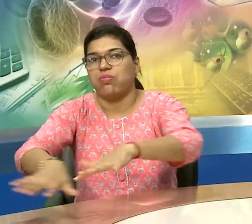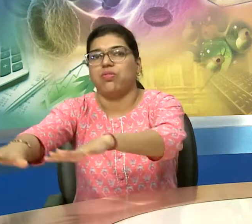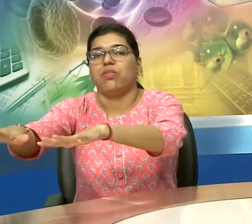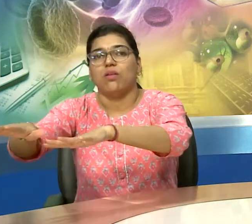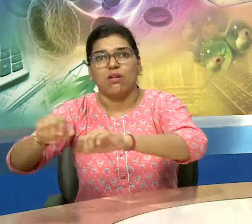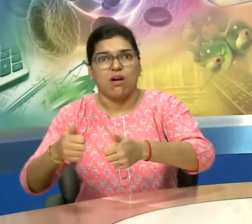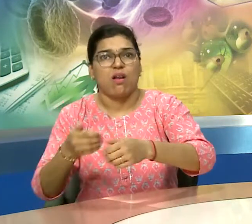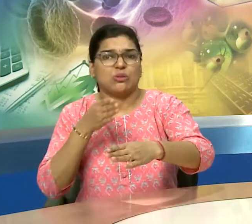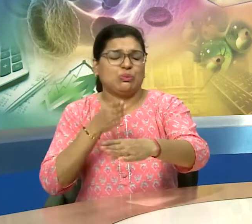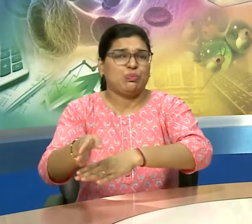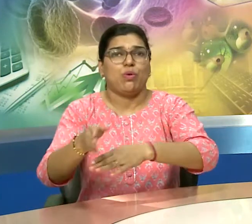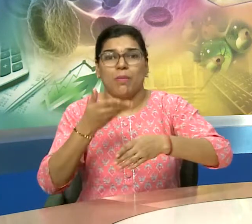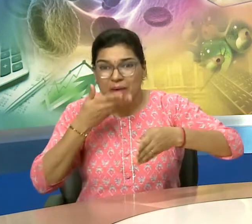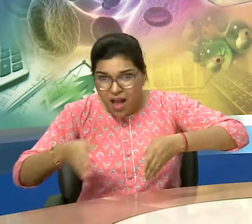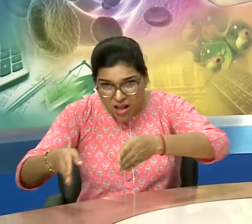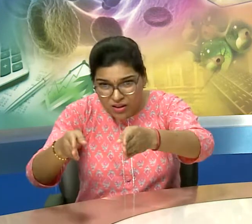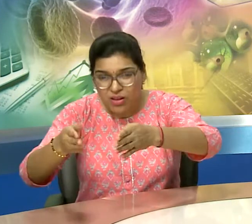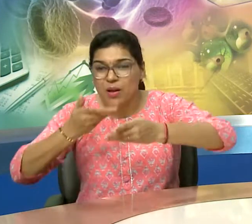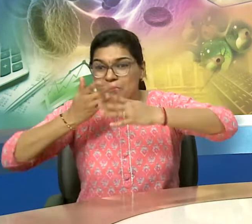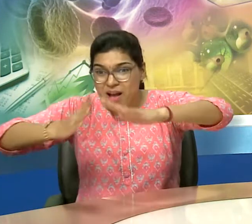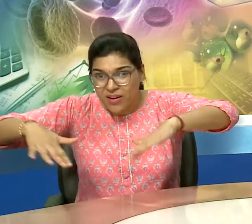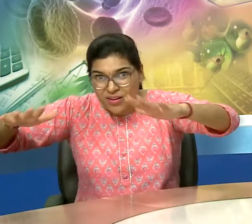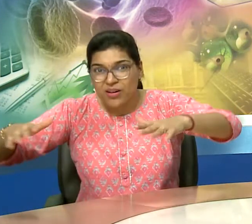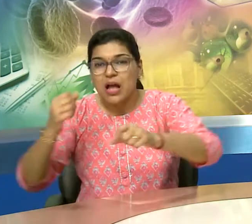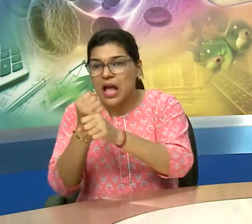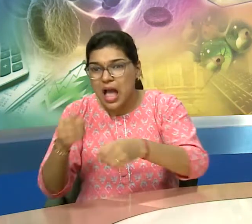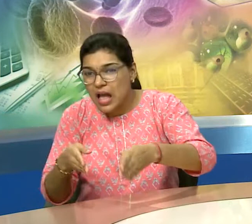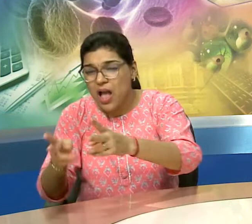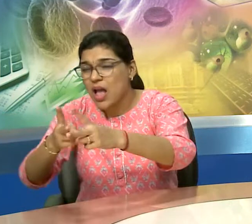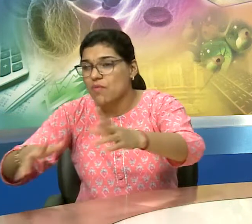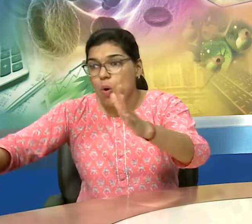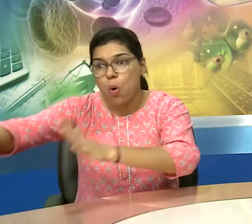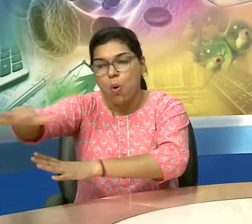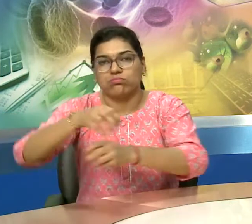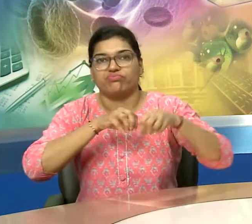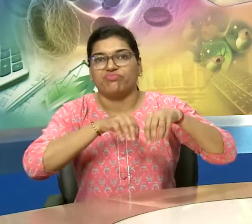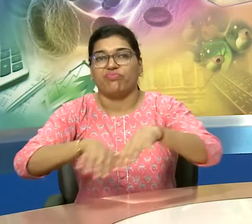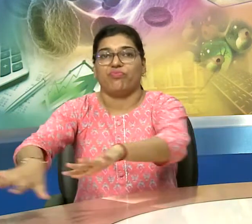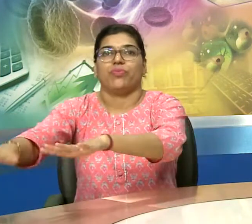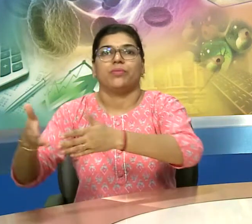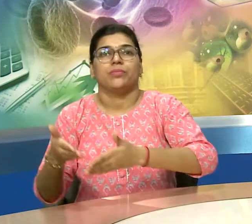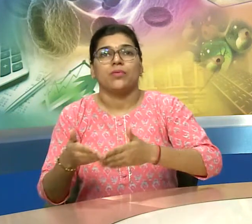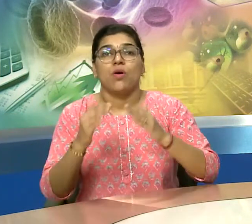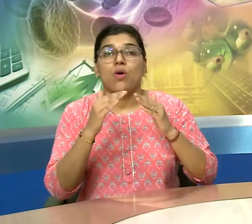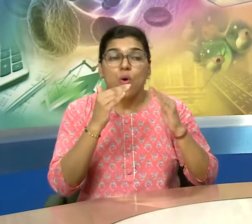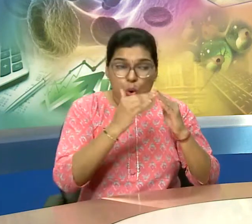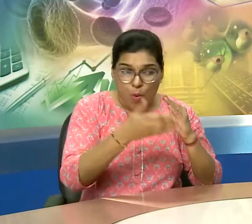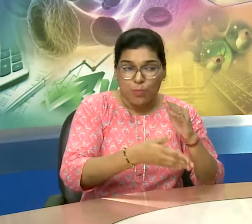So, we all should be careful about the disposal of the waste material.